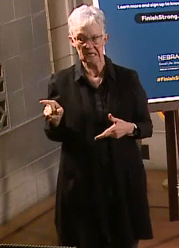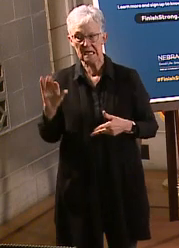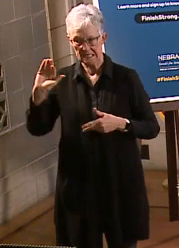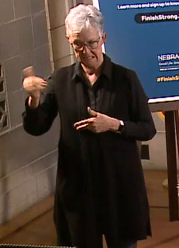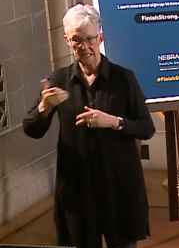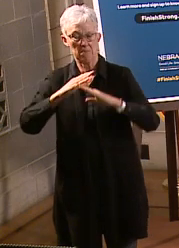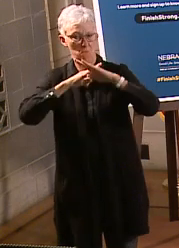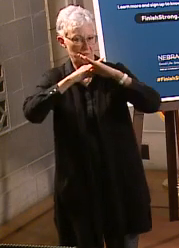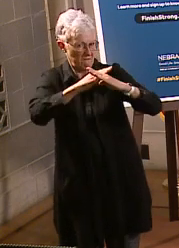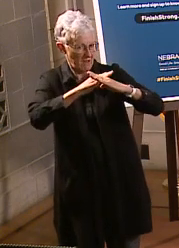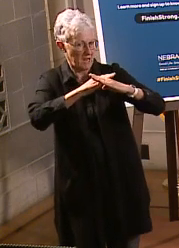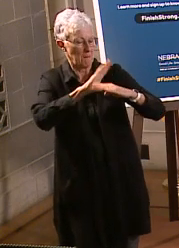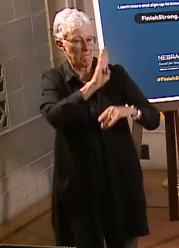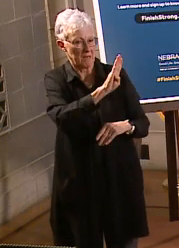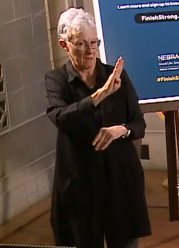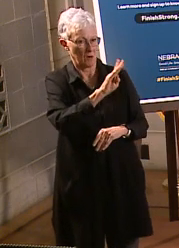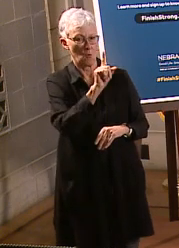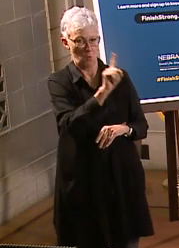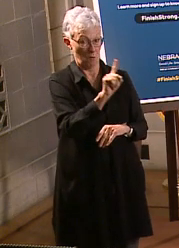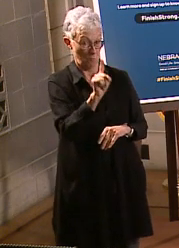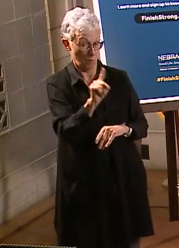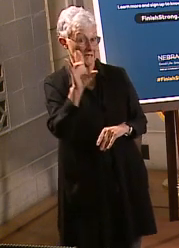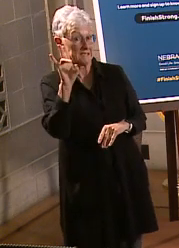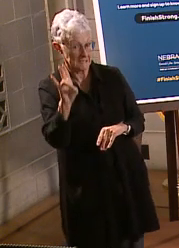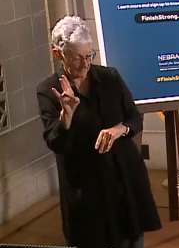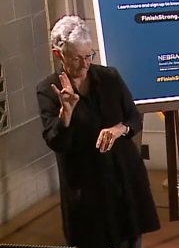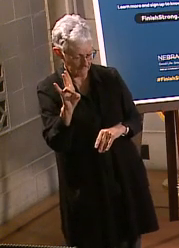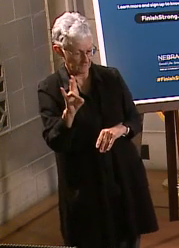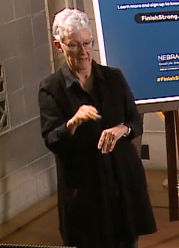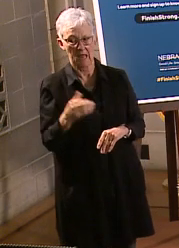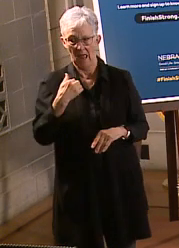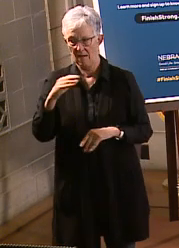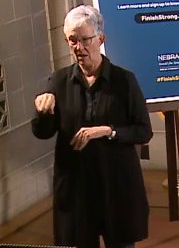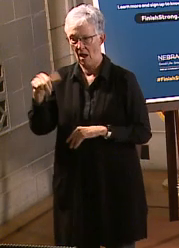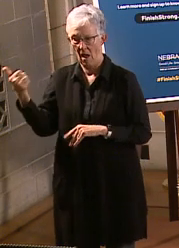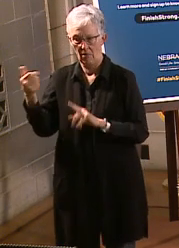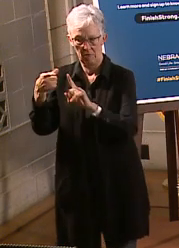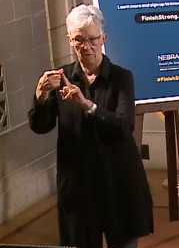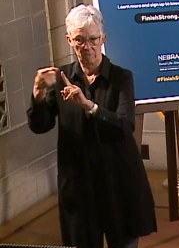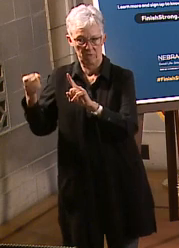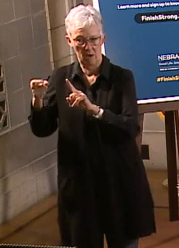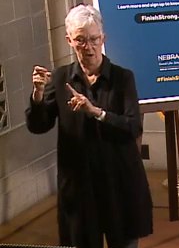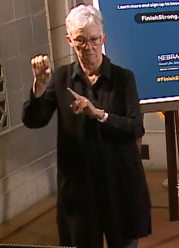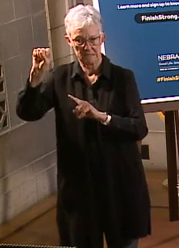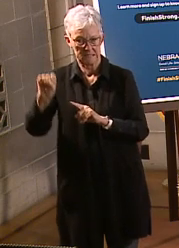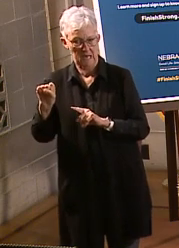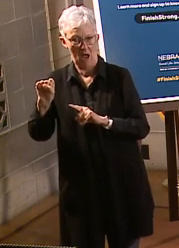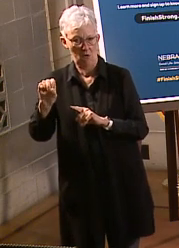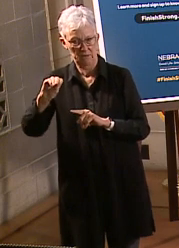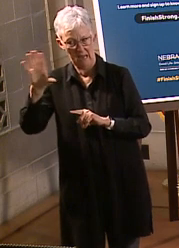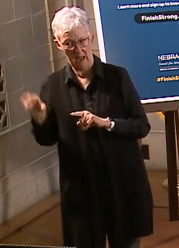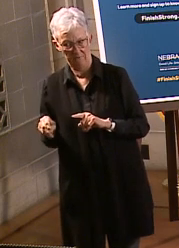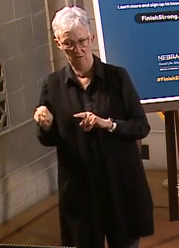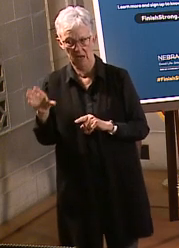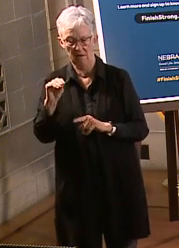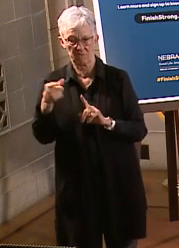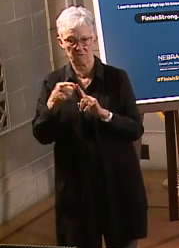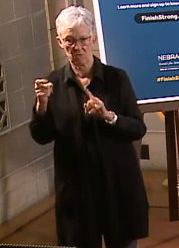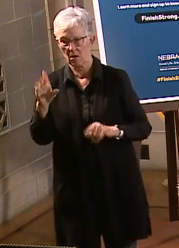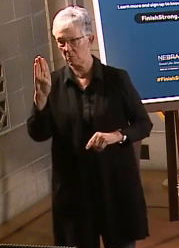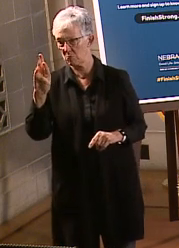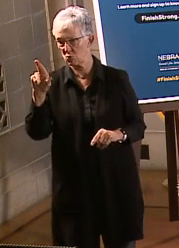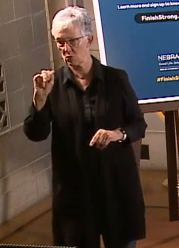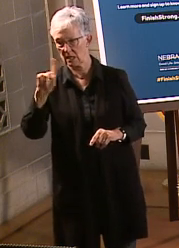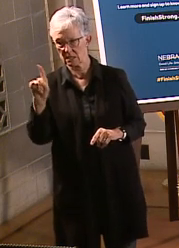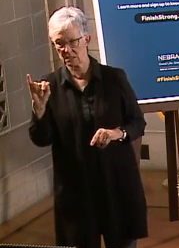B.1.1.7 variant. As the governor mentioned, there's also a South African variant and a Brazil variant, so far not really that prevalent